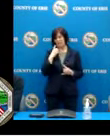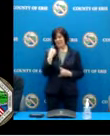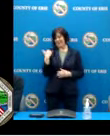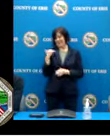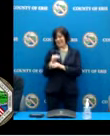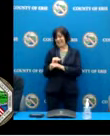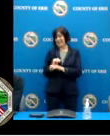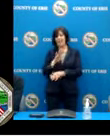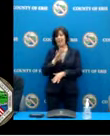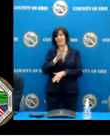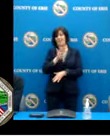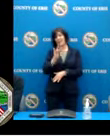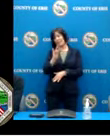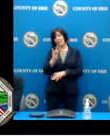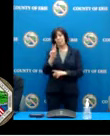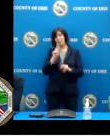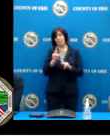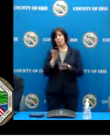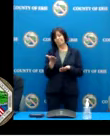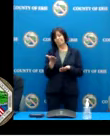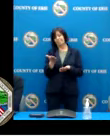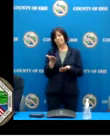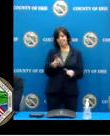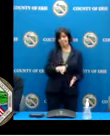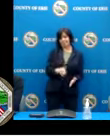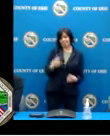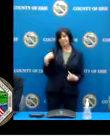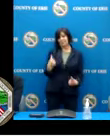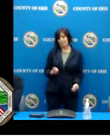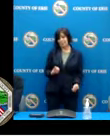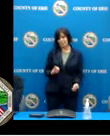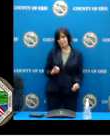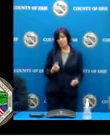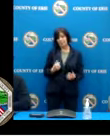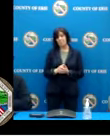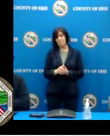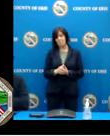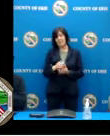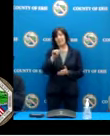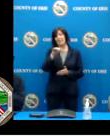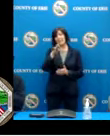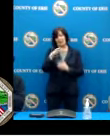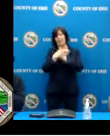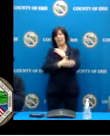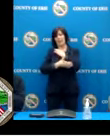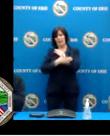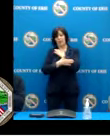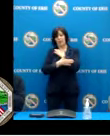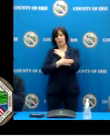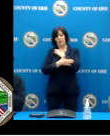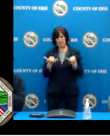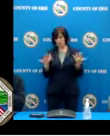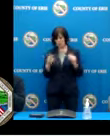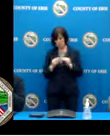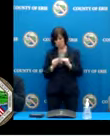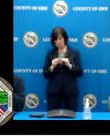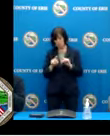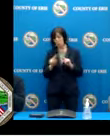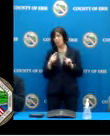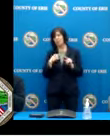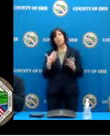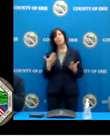57 people have died as a result of the coronavirus in Erie County. We've had no additional deaths today, but I do want to once again offer